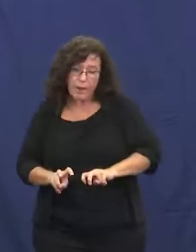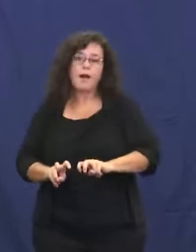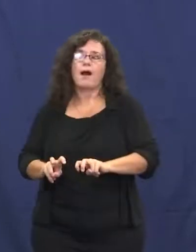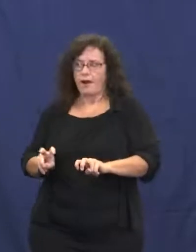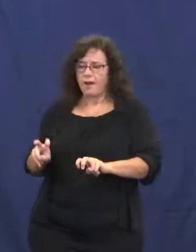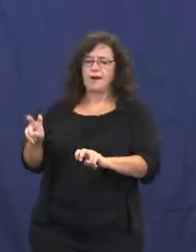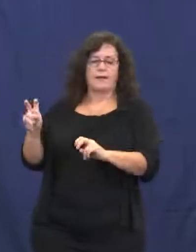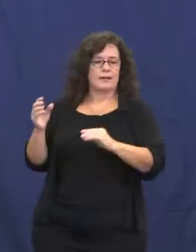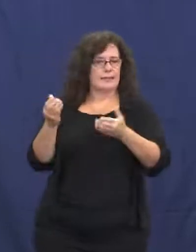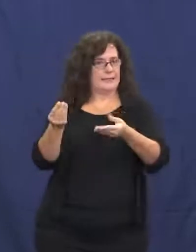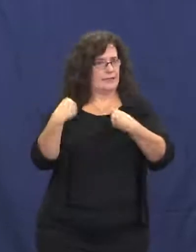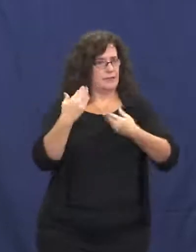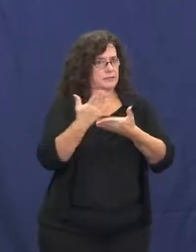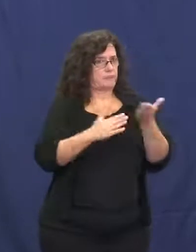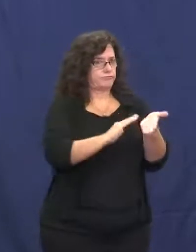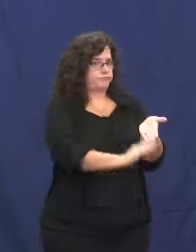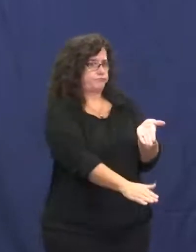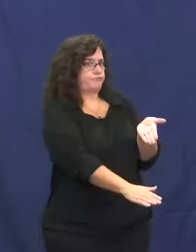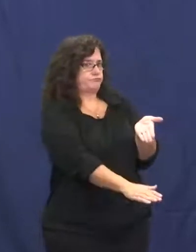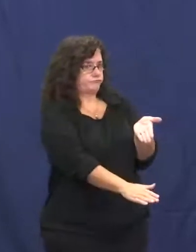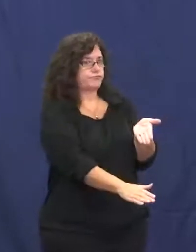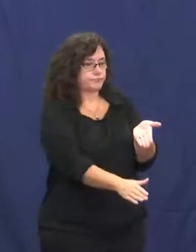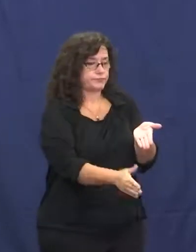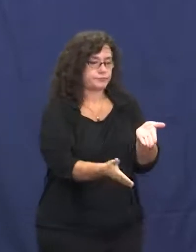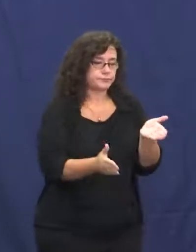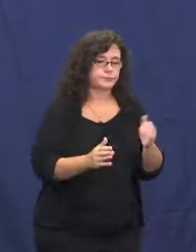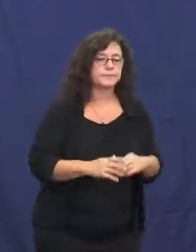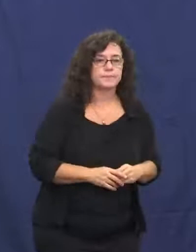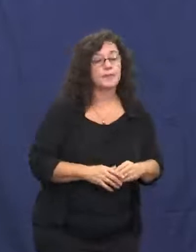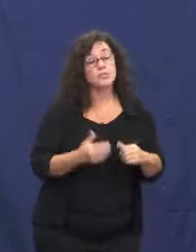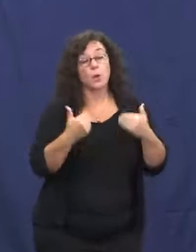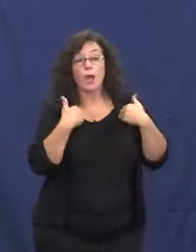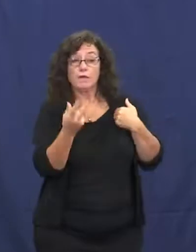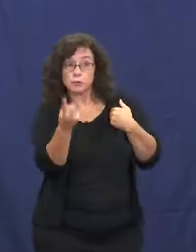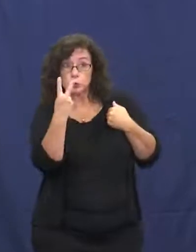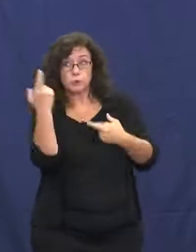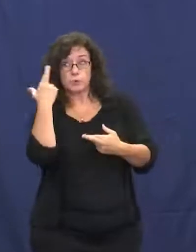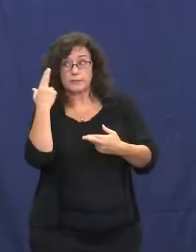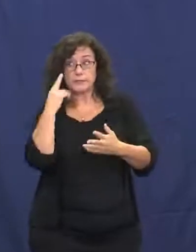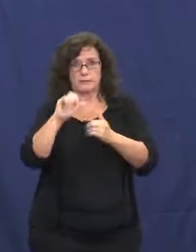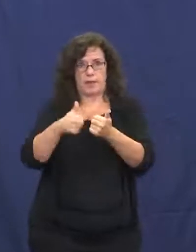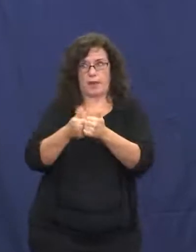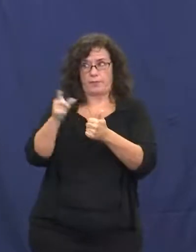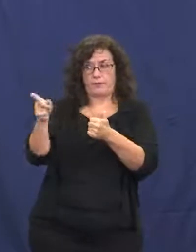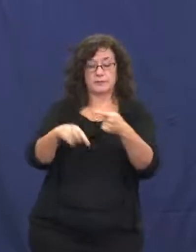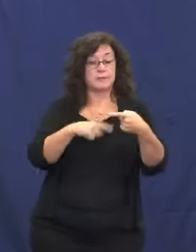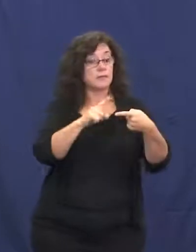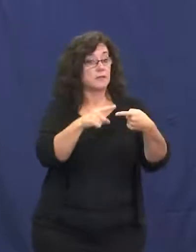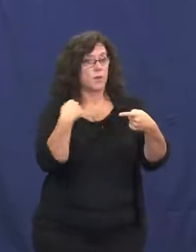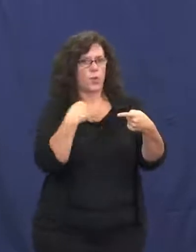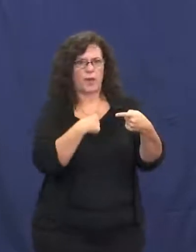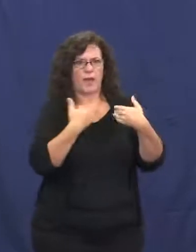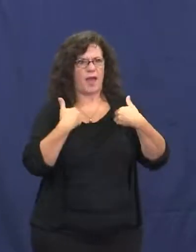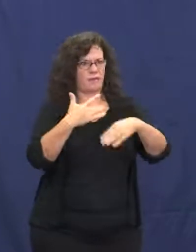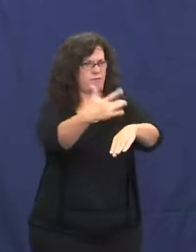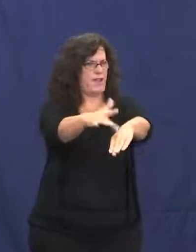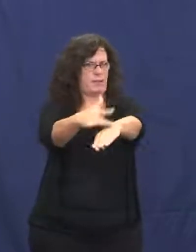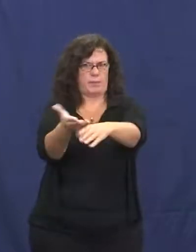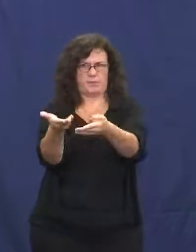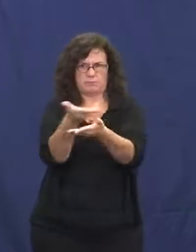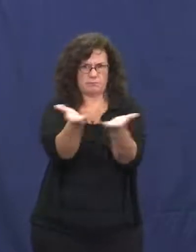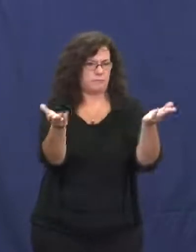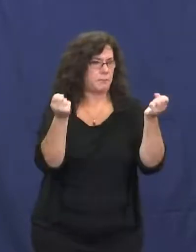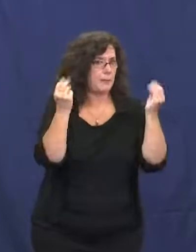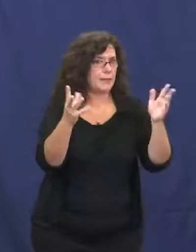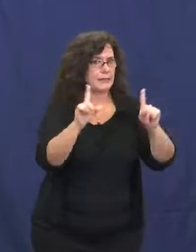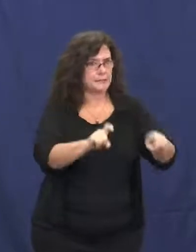based on testing volume. And so we want to do it for both reasons. We have excellent testing capacity, so get tested, and in fact also